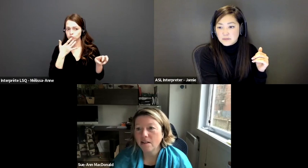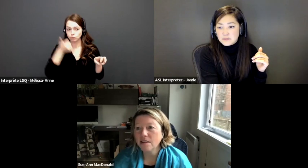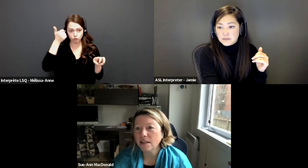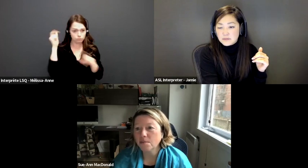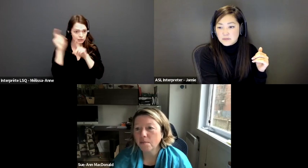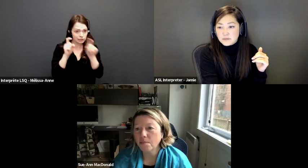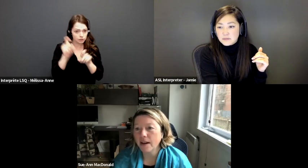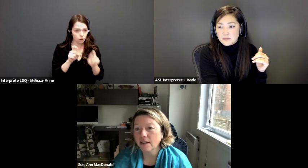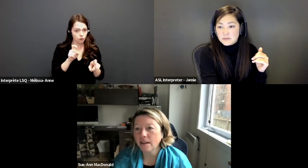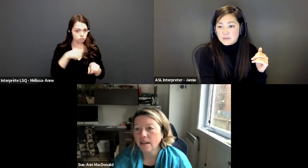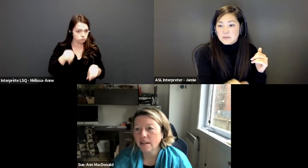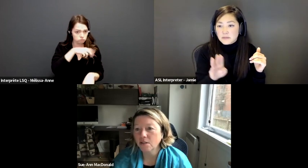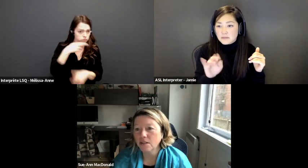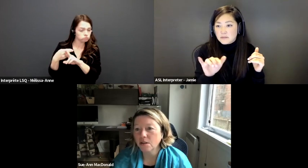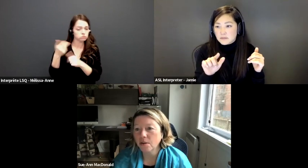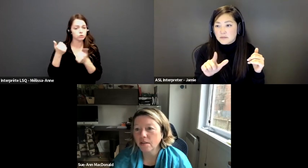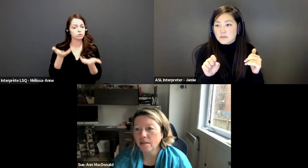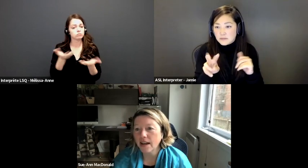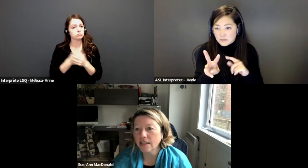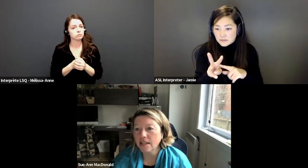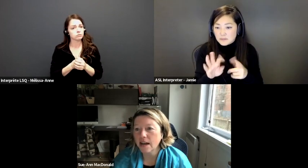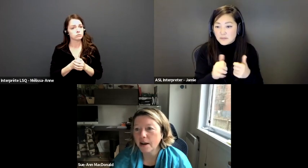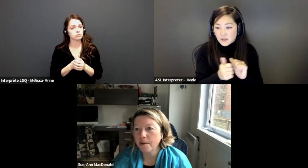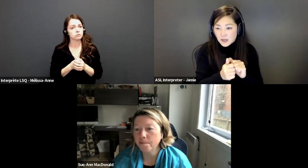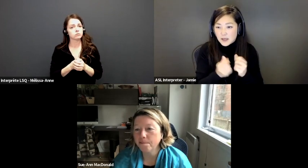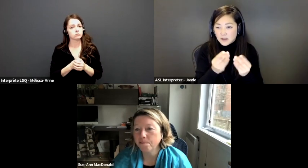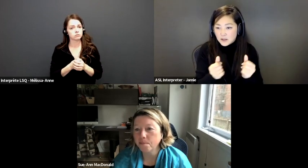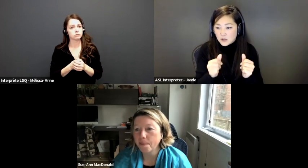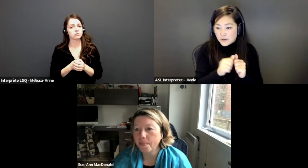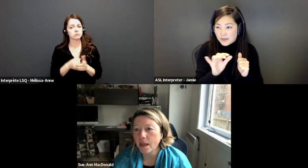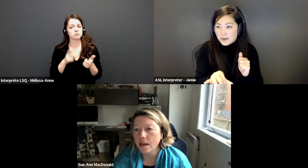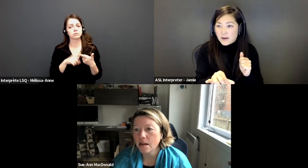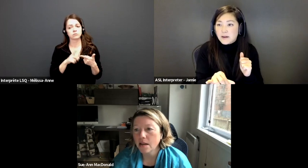municipal bylaws. It keeps coming back, and how to deal with that.